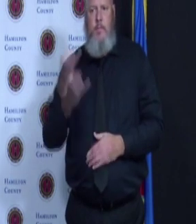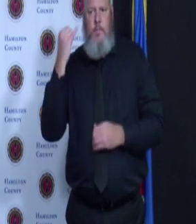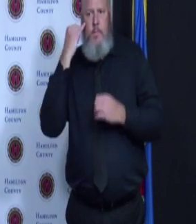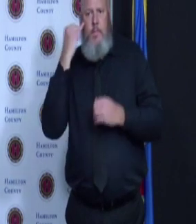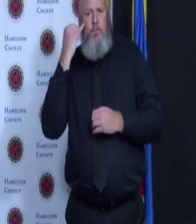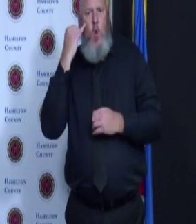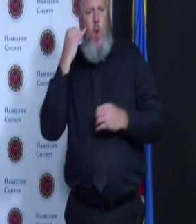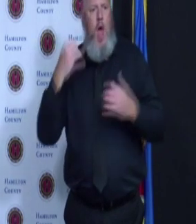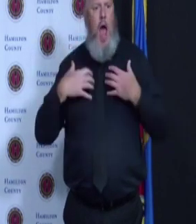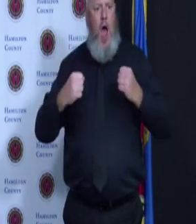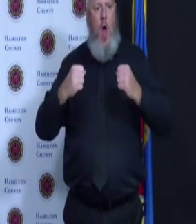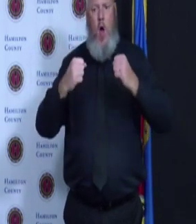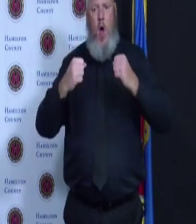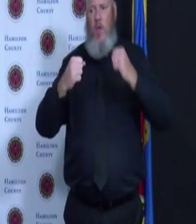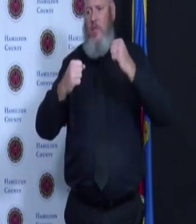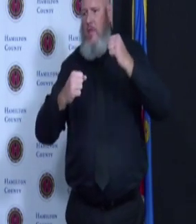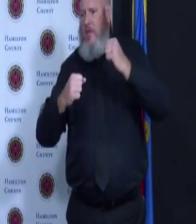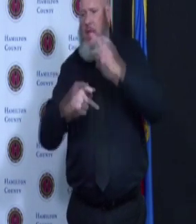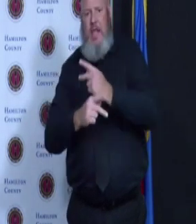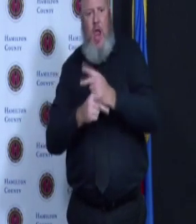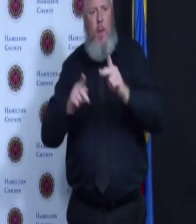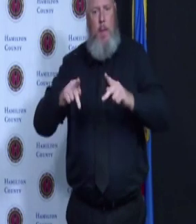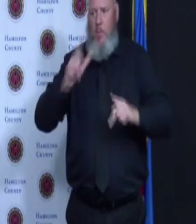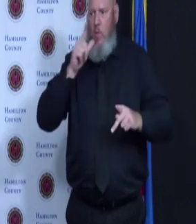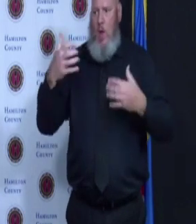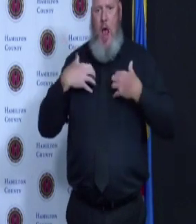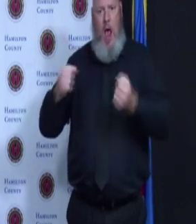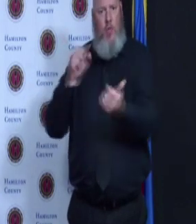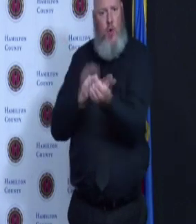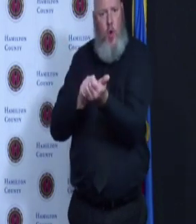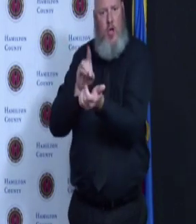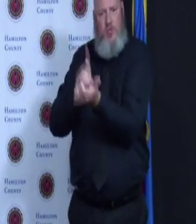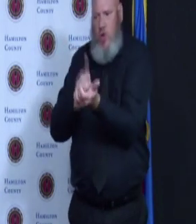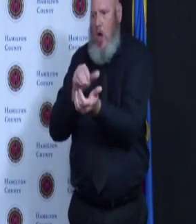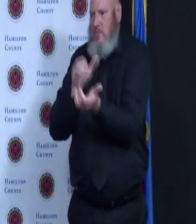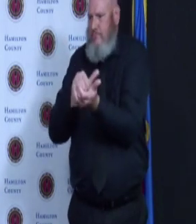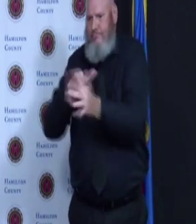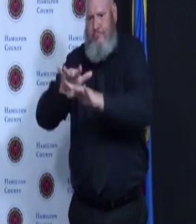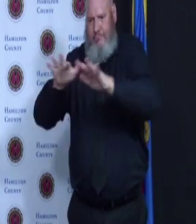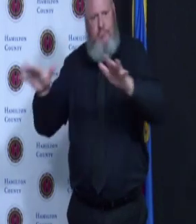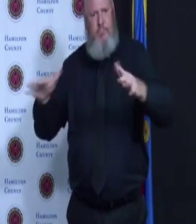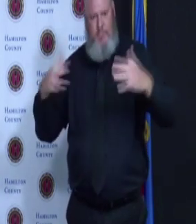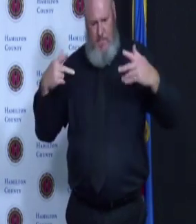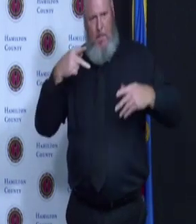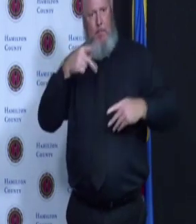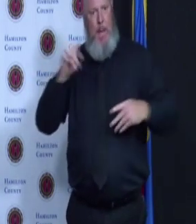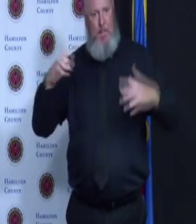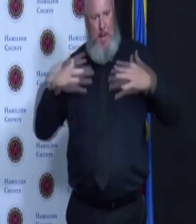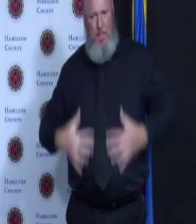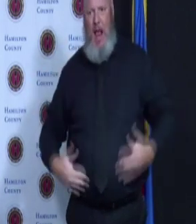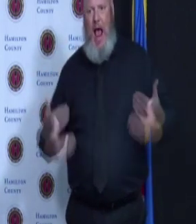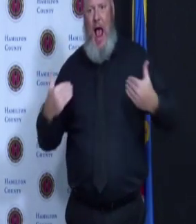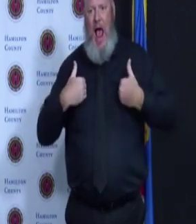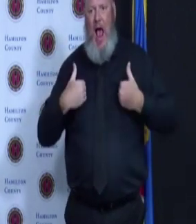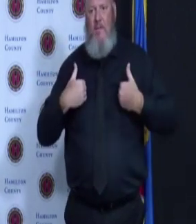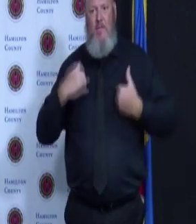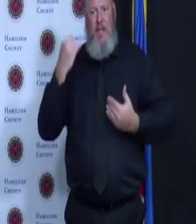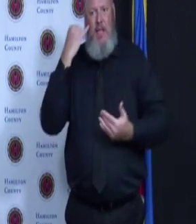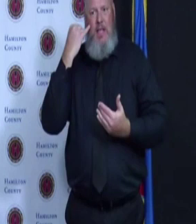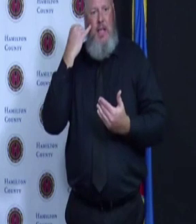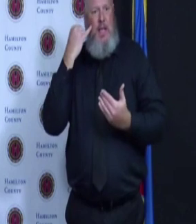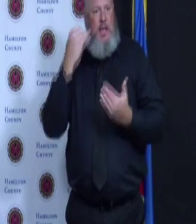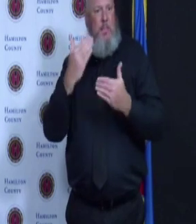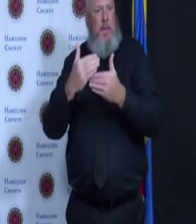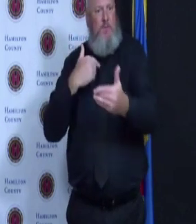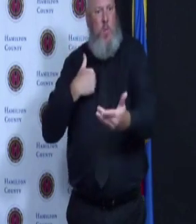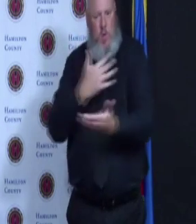those PPE conservation things that I mentioned before, and making sure that it is only utilized when necessary, because sometimes it's not